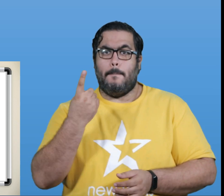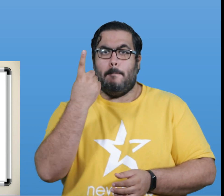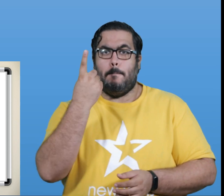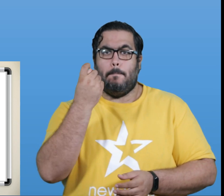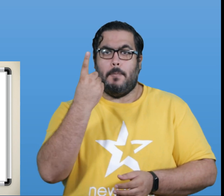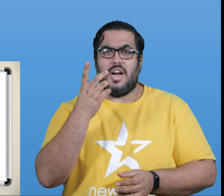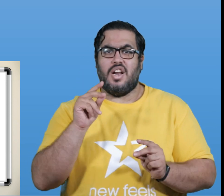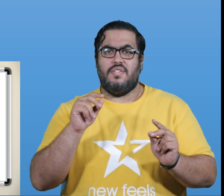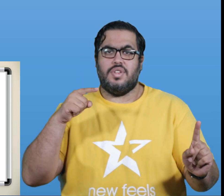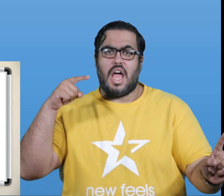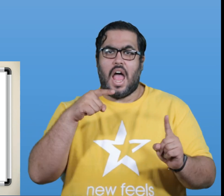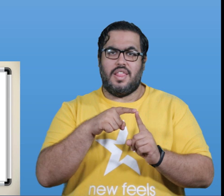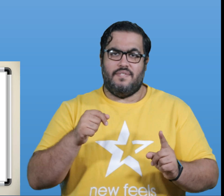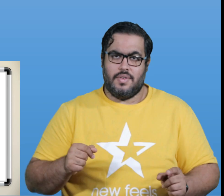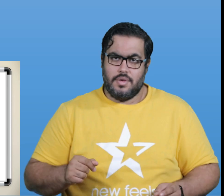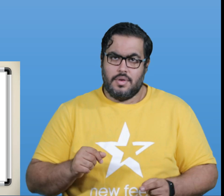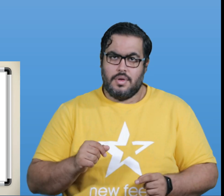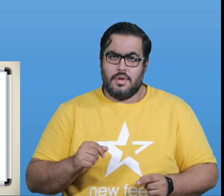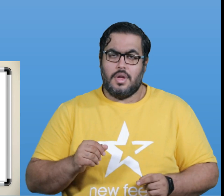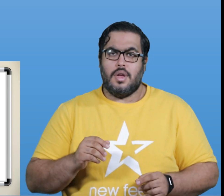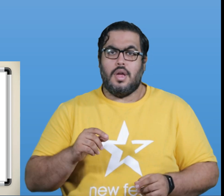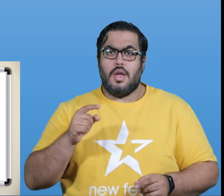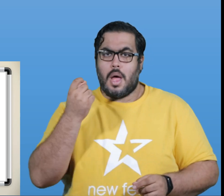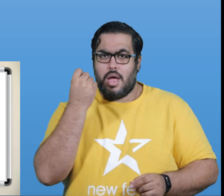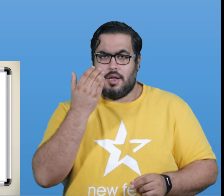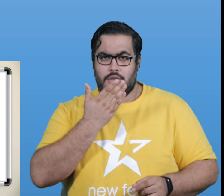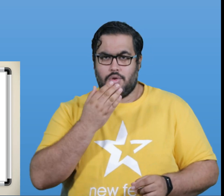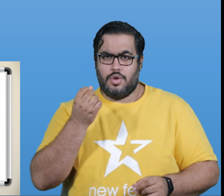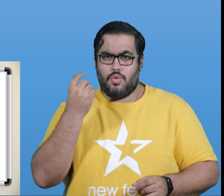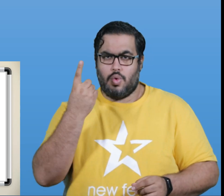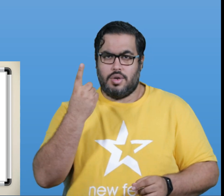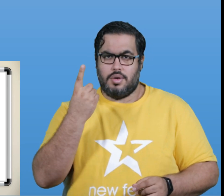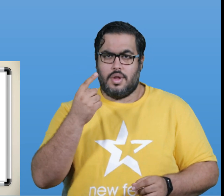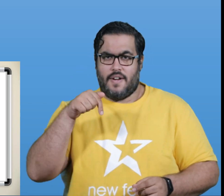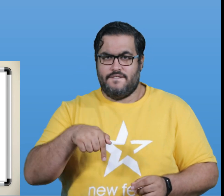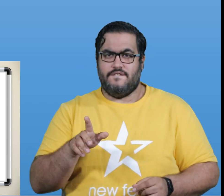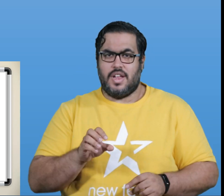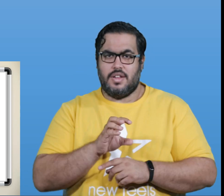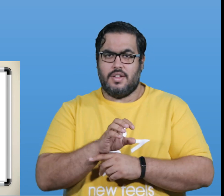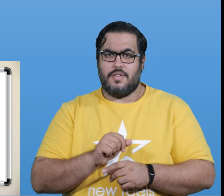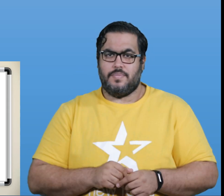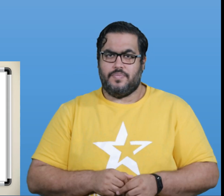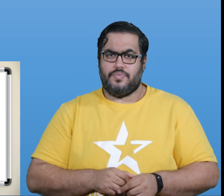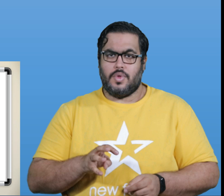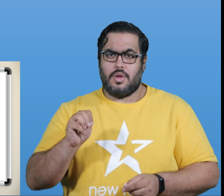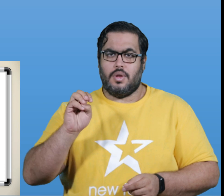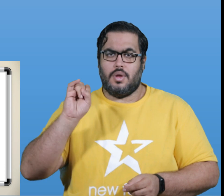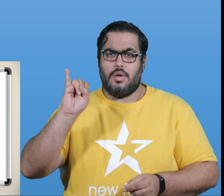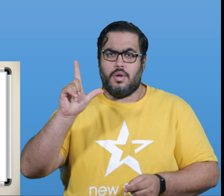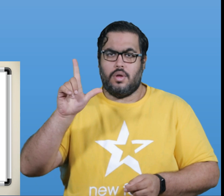milestone event or milestone was given in Unit 1. So I'm using words that I've already understand and took